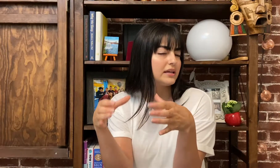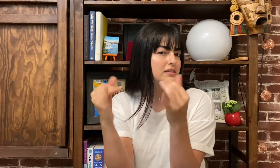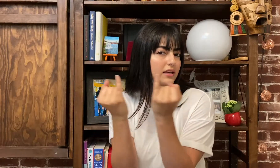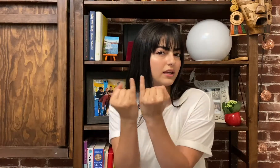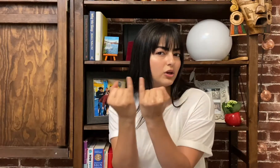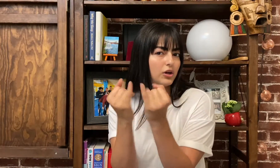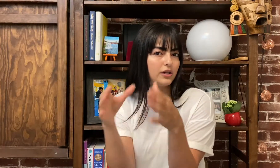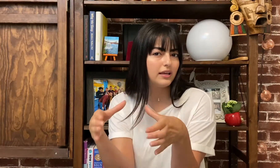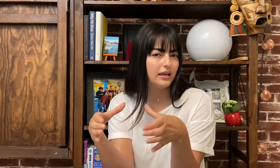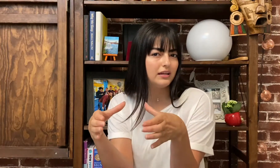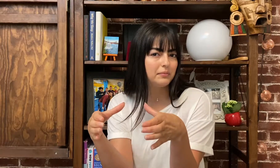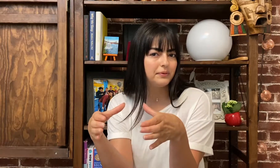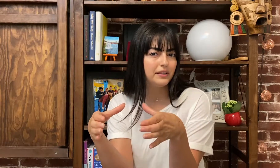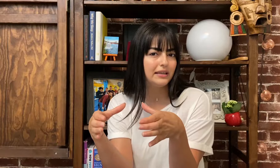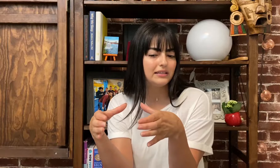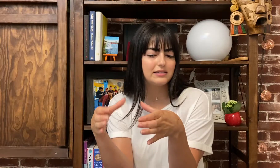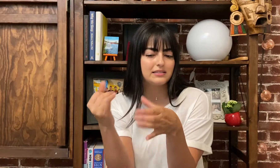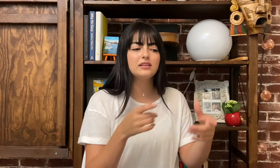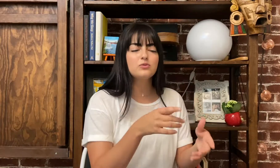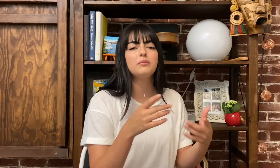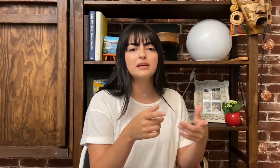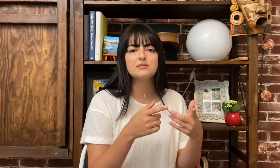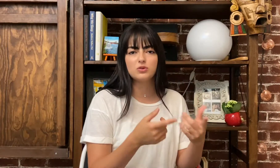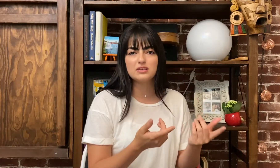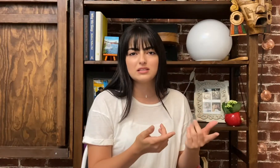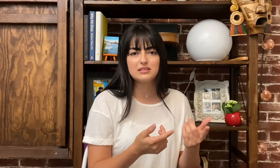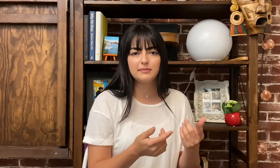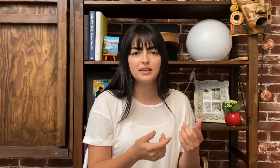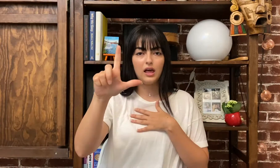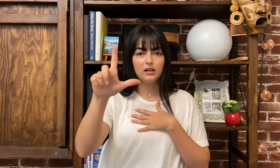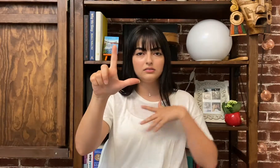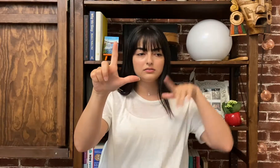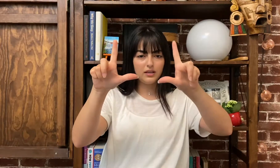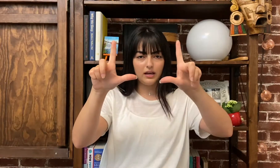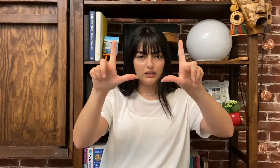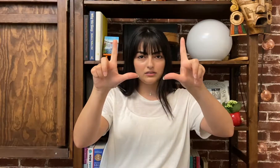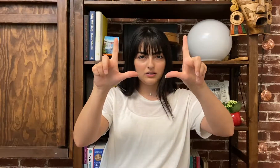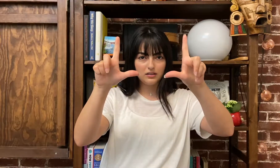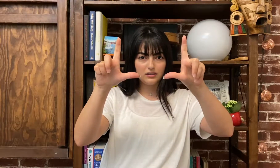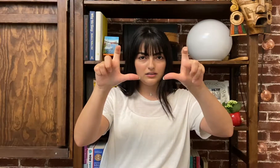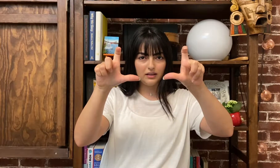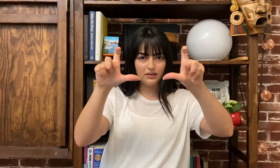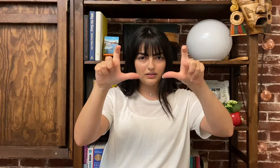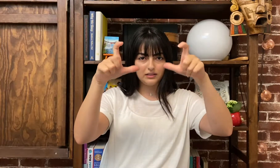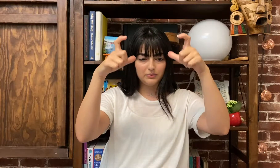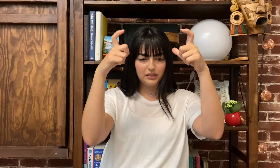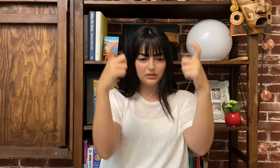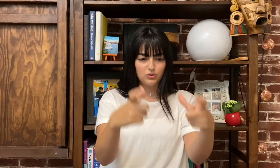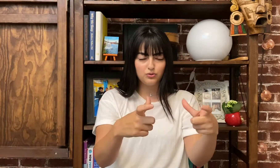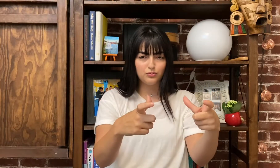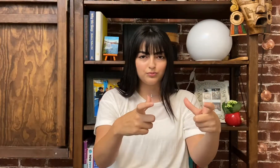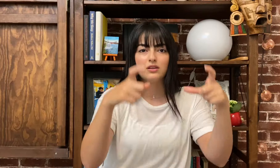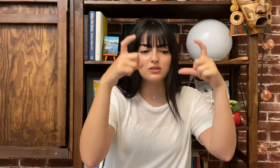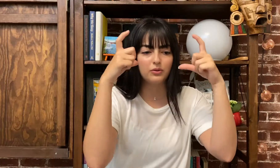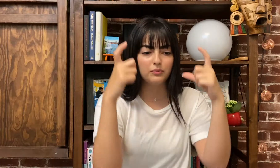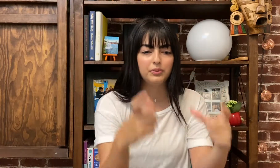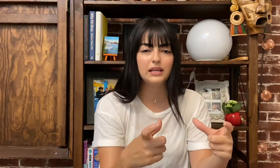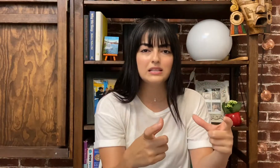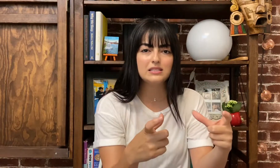like you're in a place. This one makes more sense to me. L, down a little bit, doom. So place, and